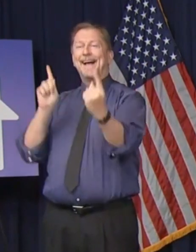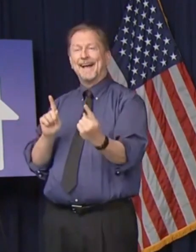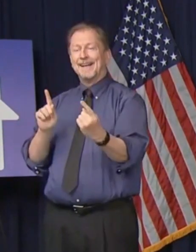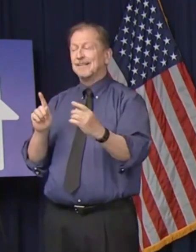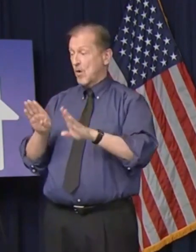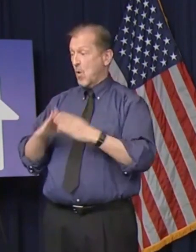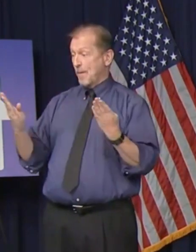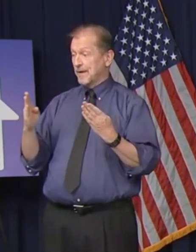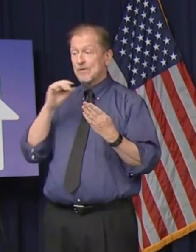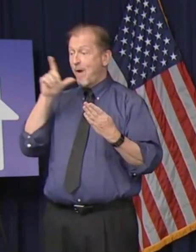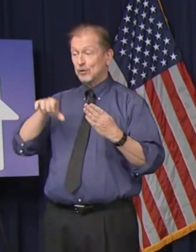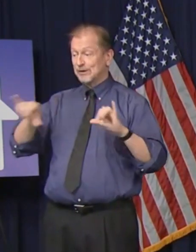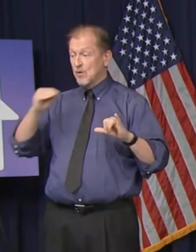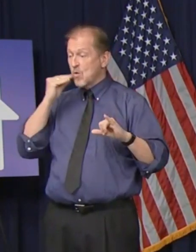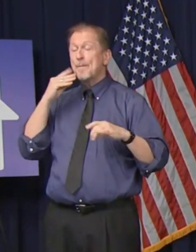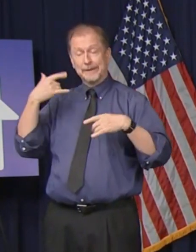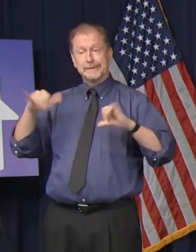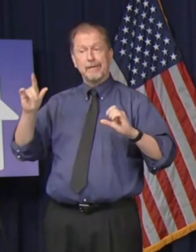make it difficult to,